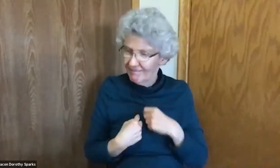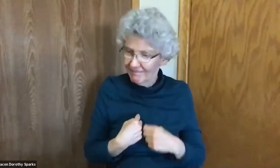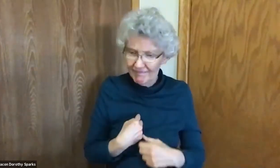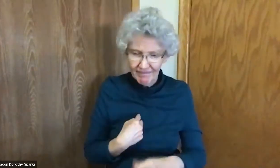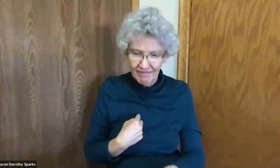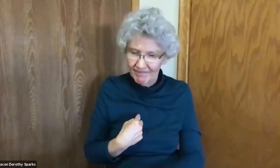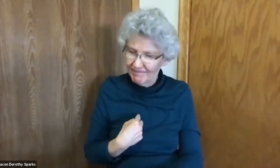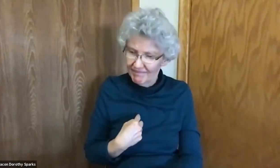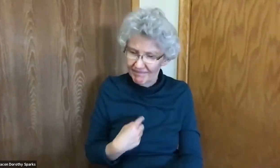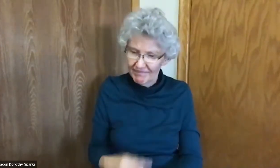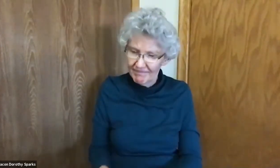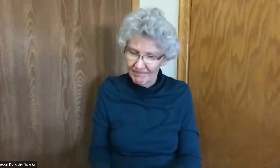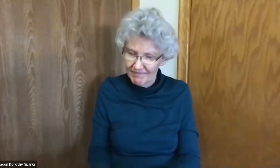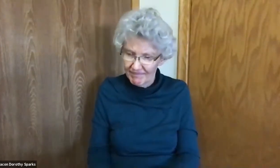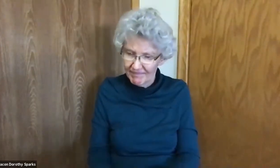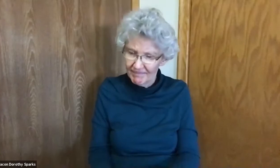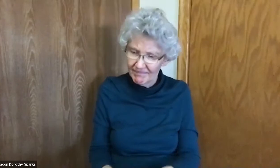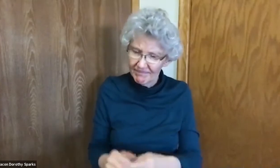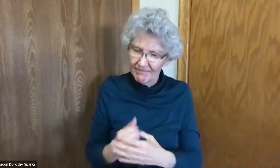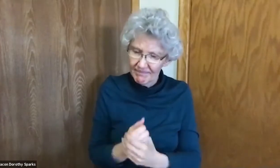full of faithful love,